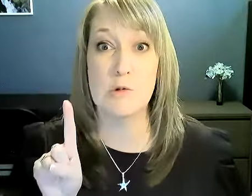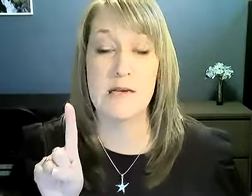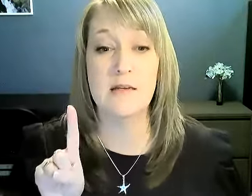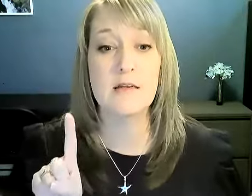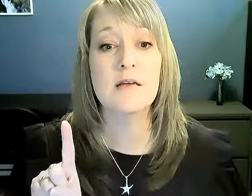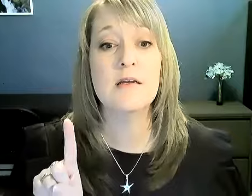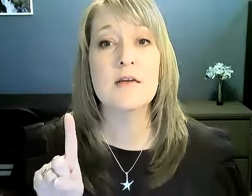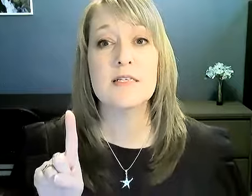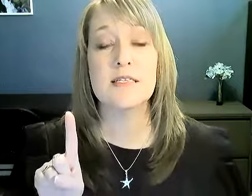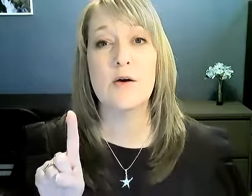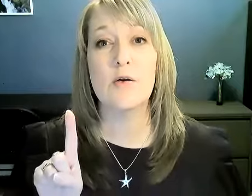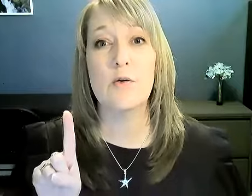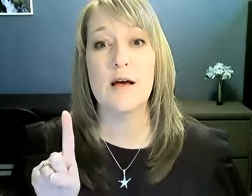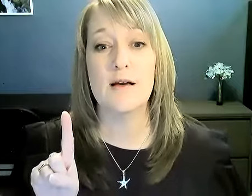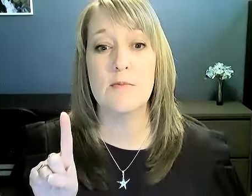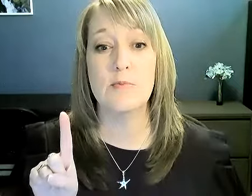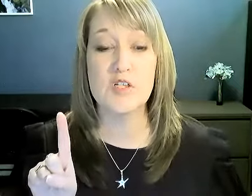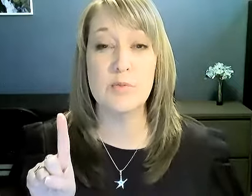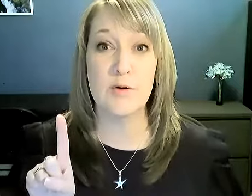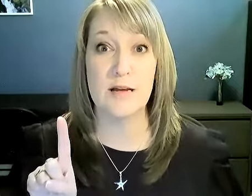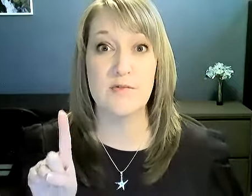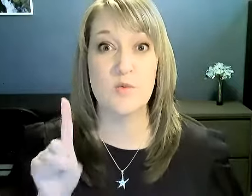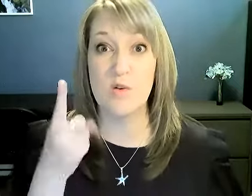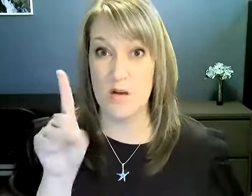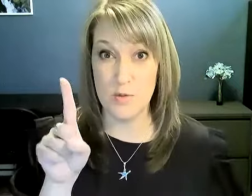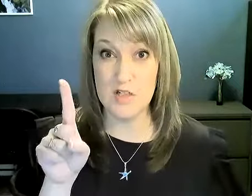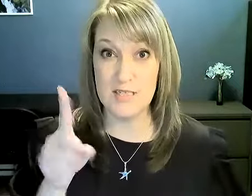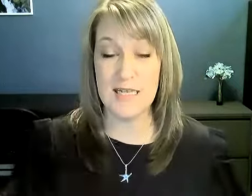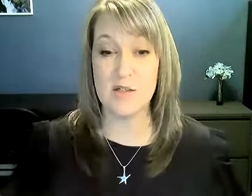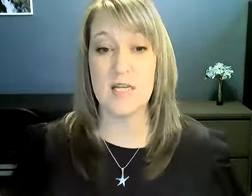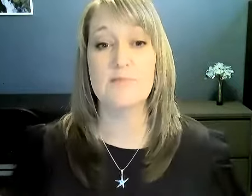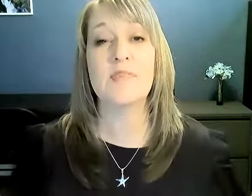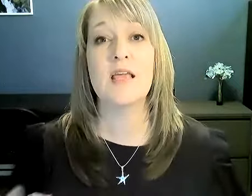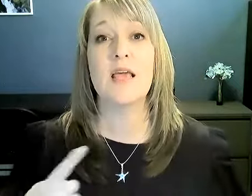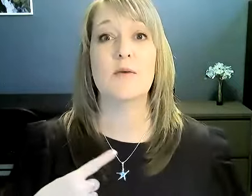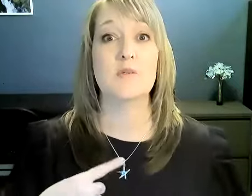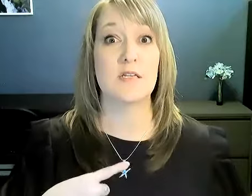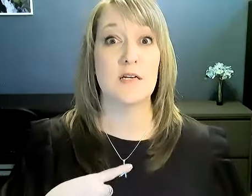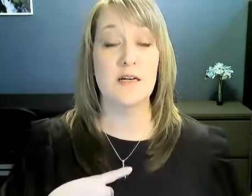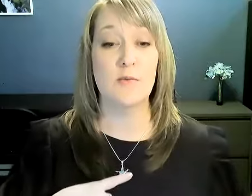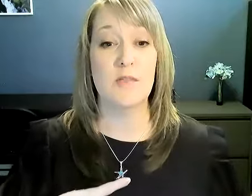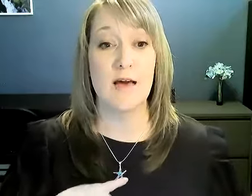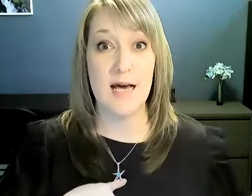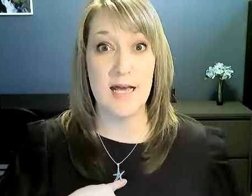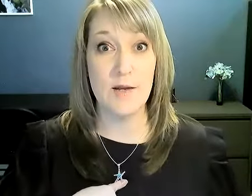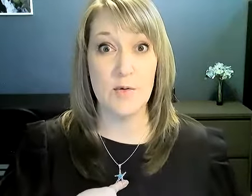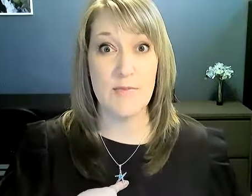one. So personal pronouns will always use this hand shape. And we'll start here with I or